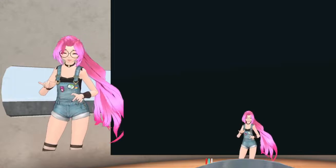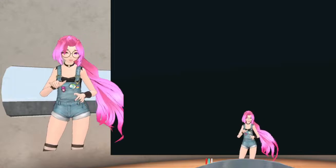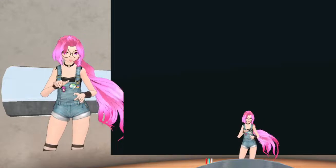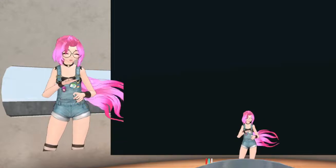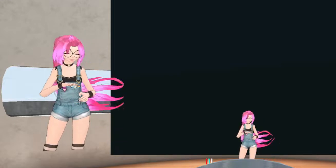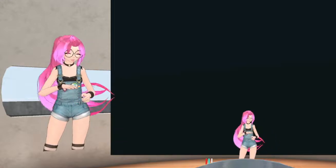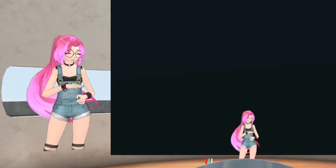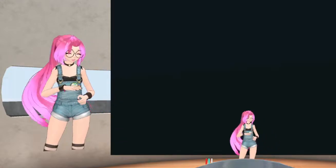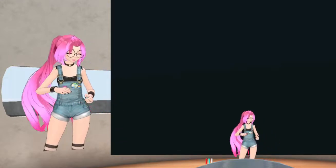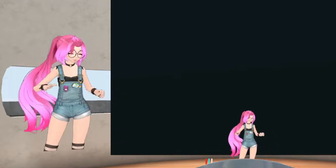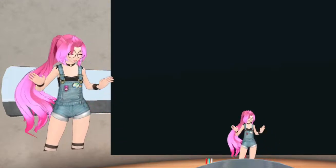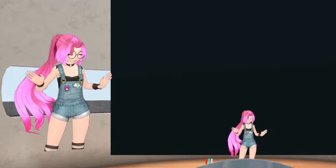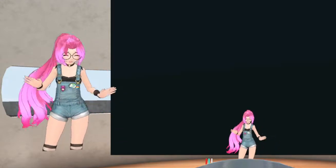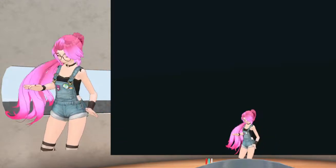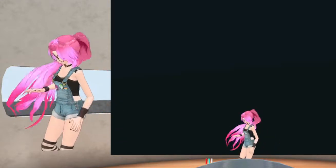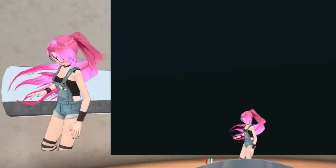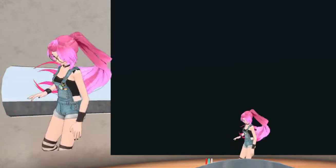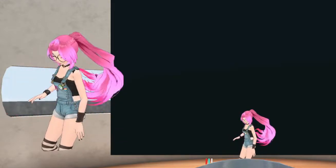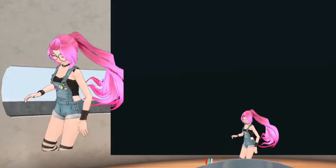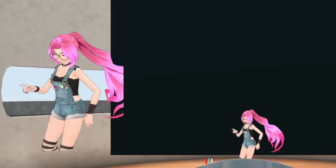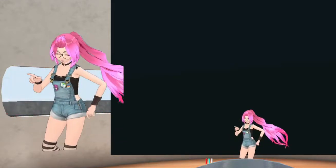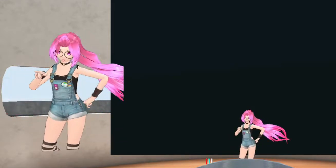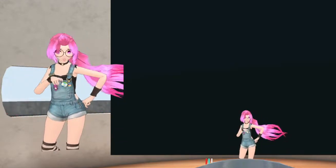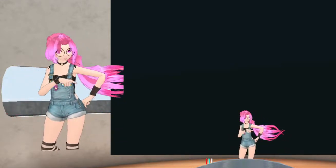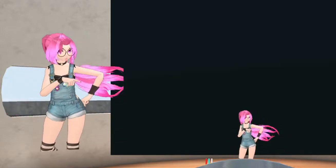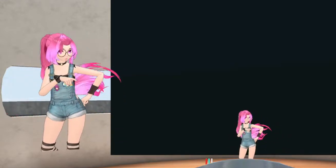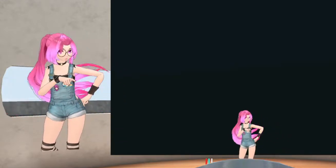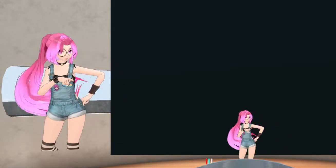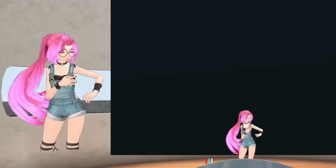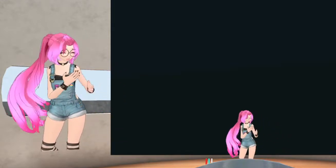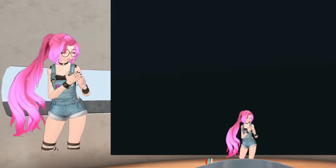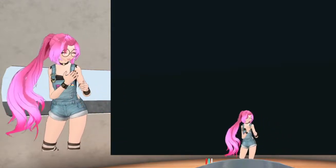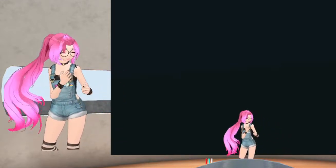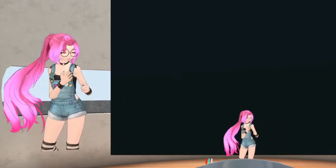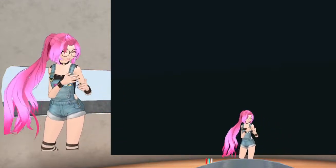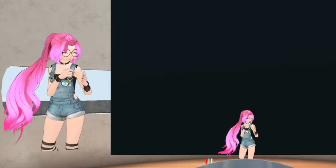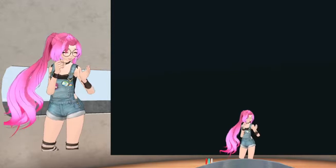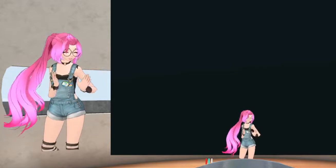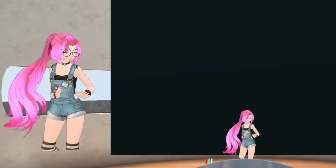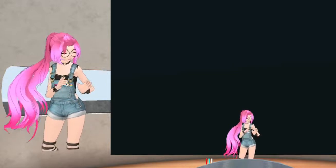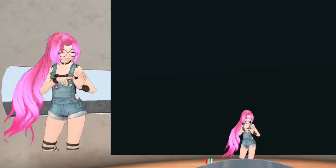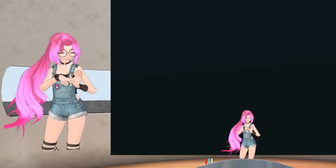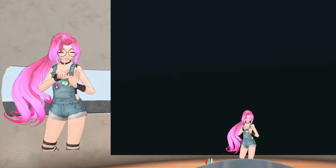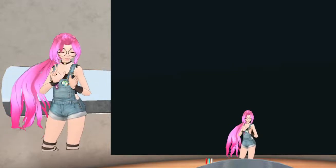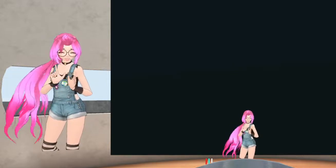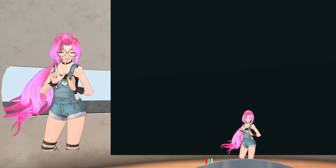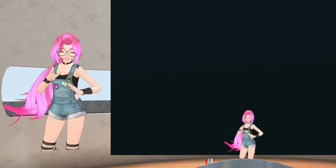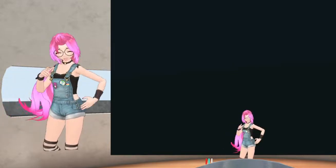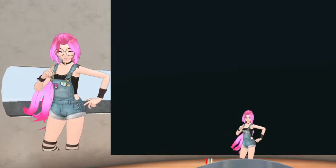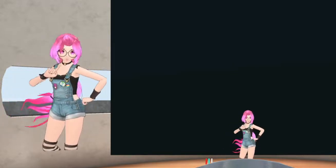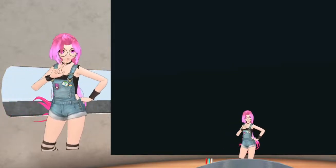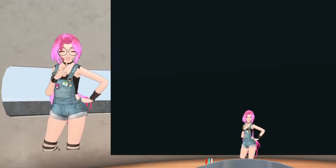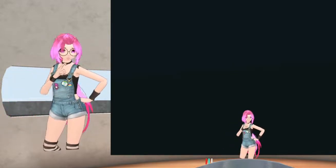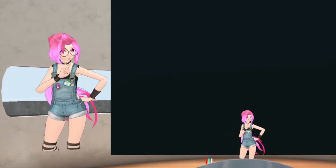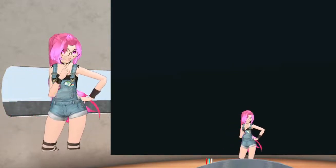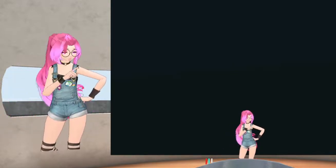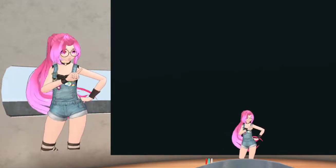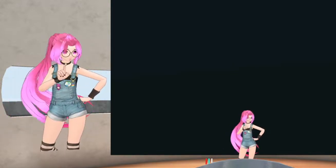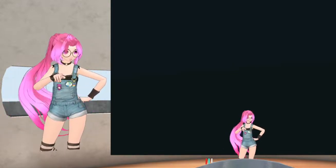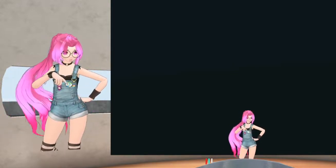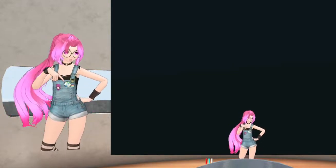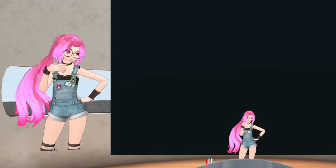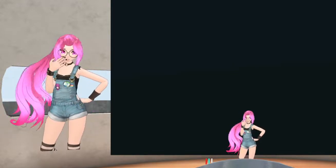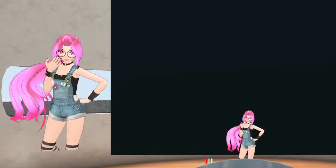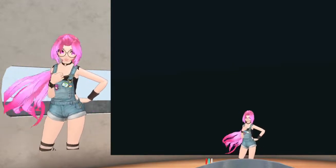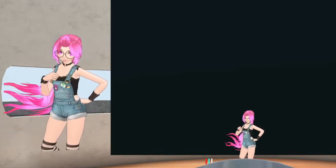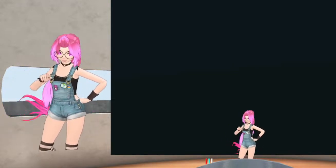also describe places with that. So yeah, very versatile. And my more advanced students better be reviewing. No picking your